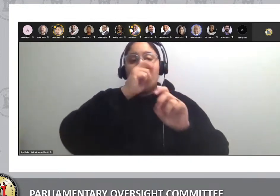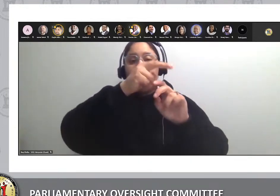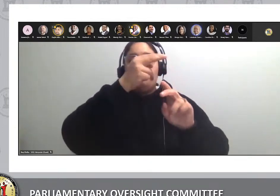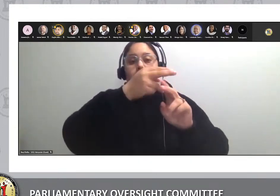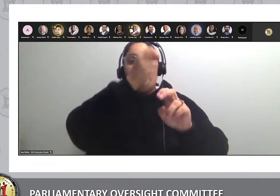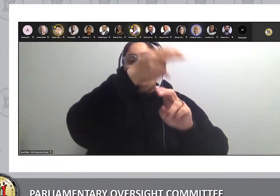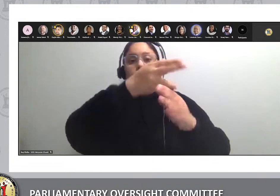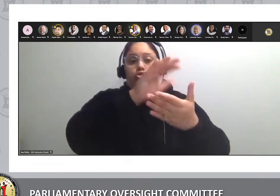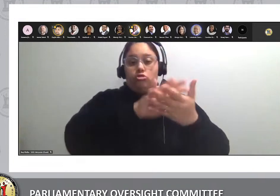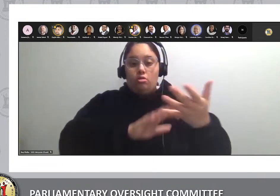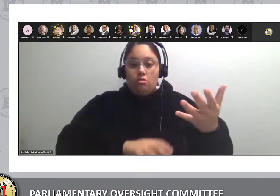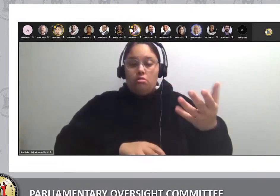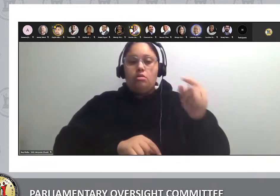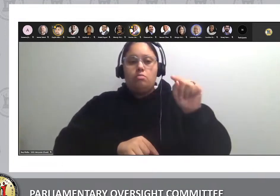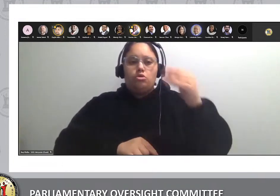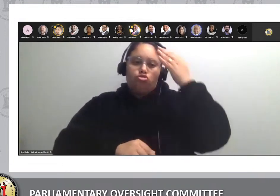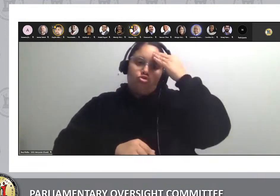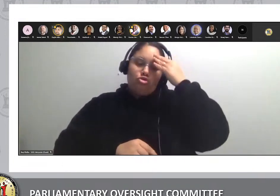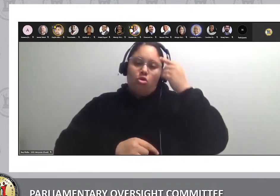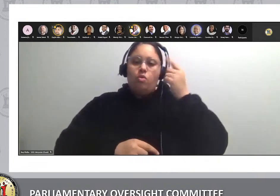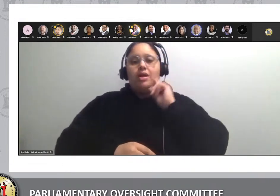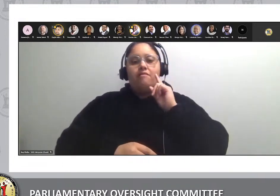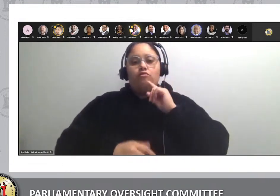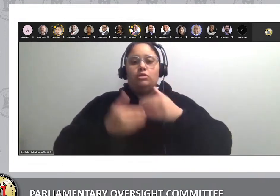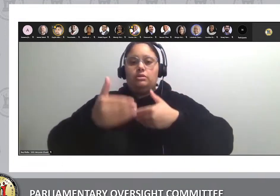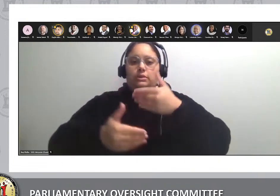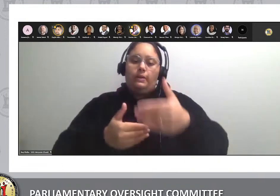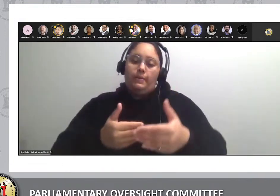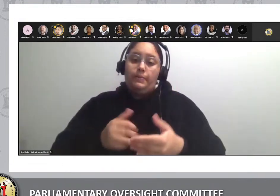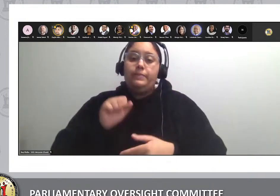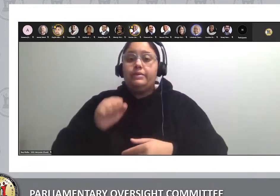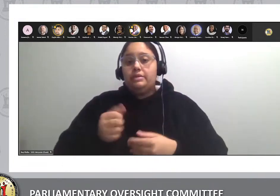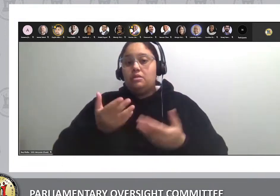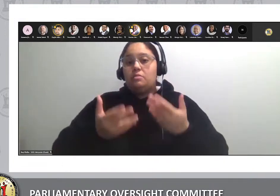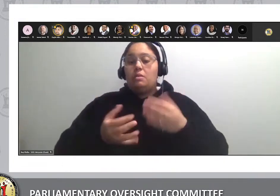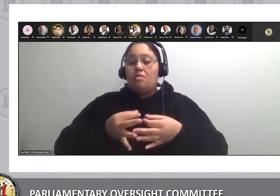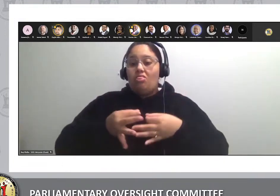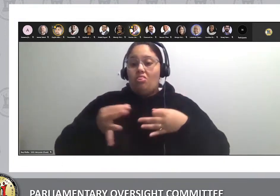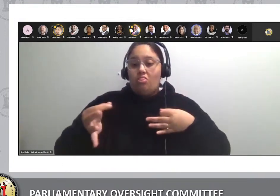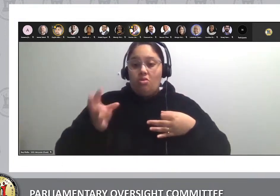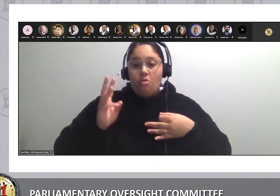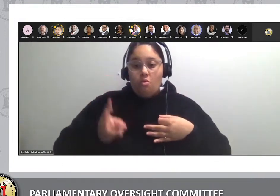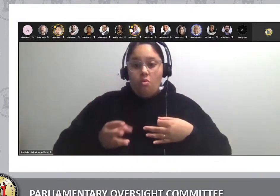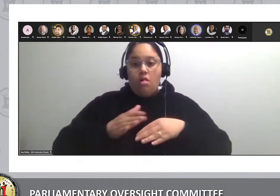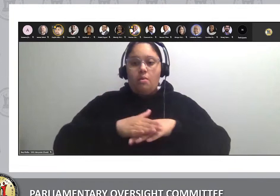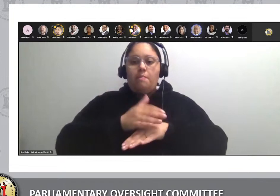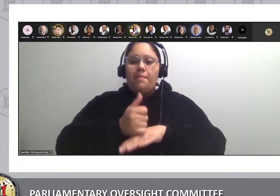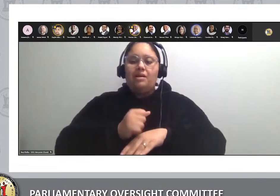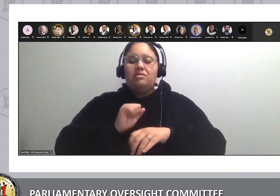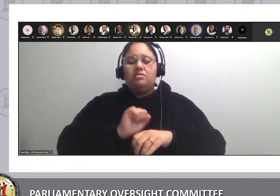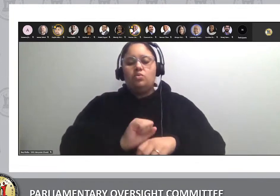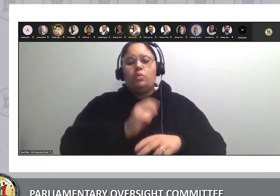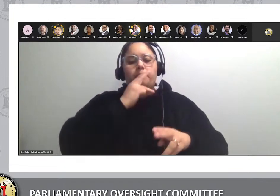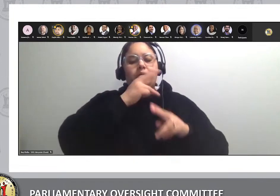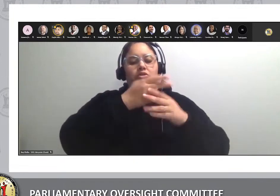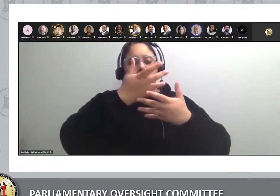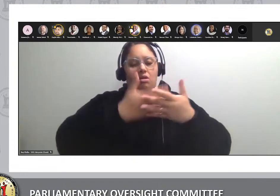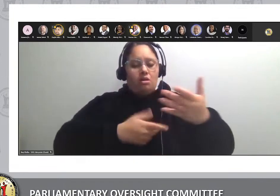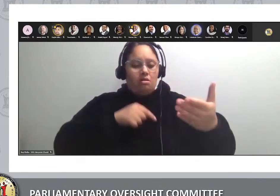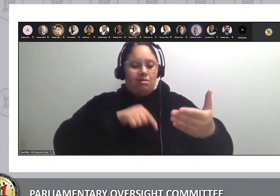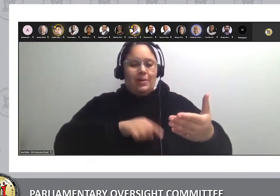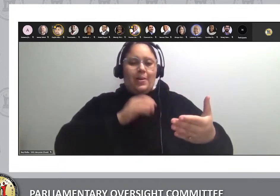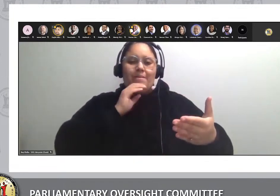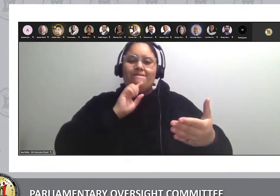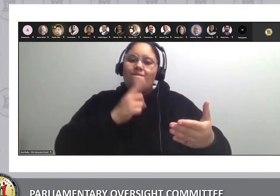being informed of step by step. Yes, there may be delays based on the complexity of the petition